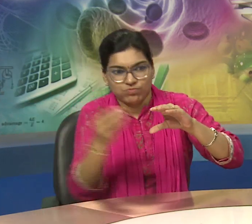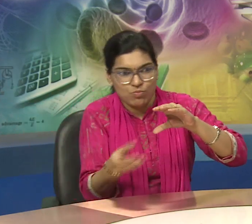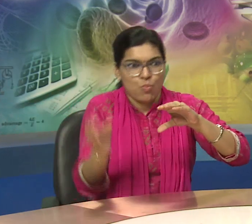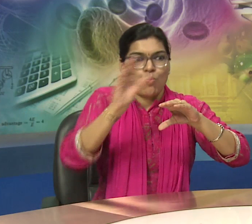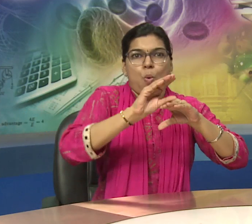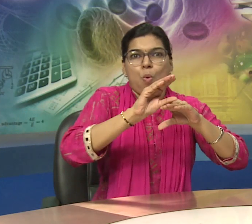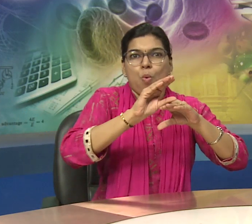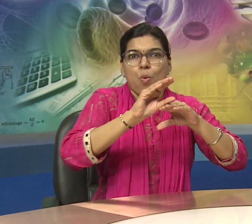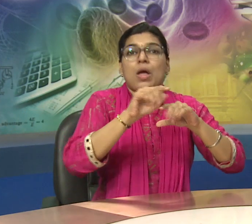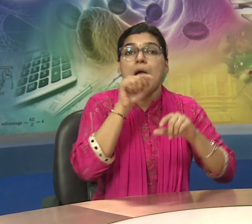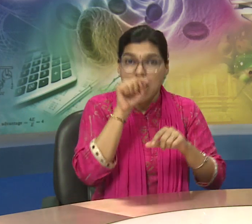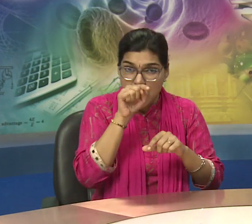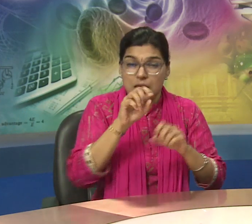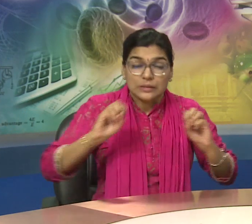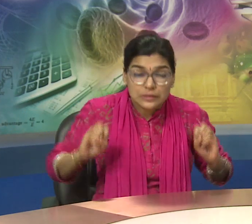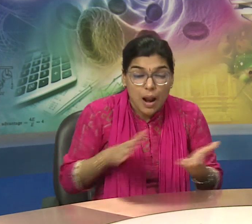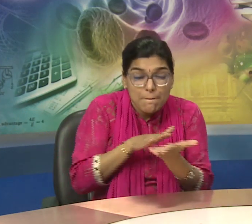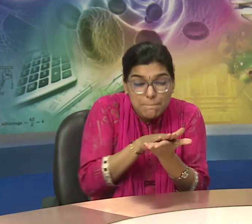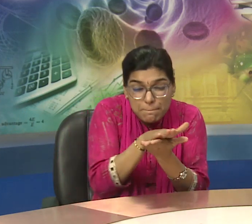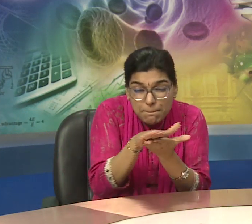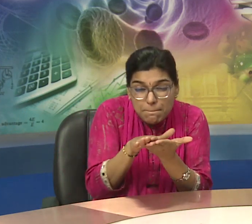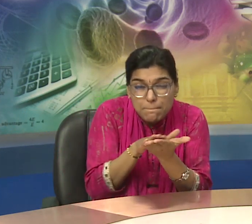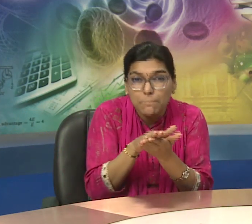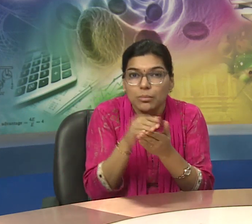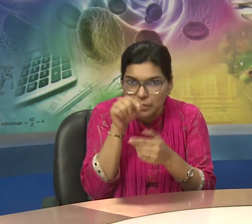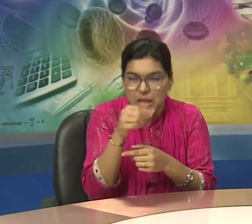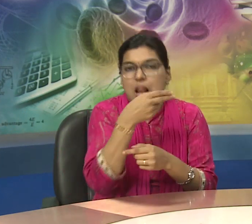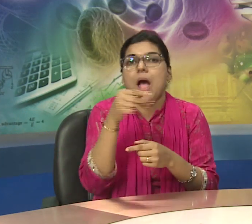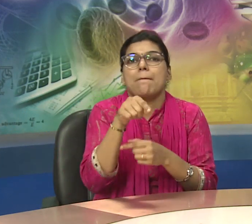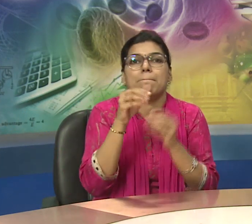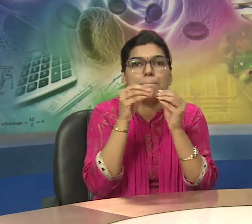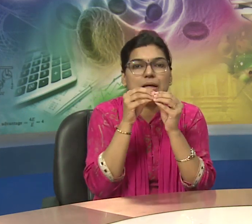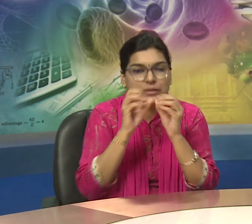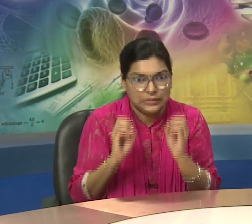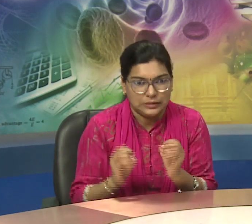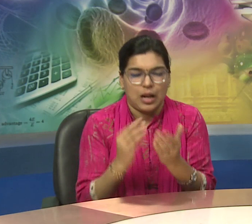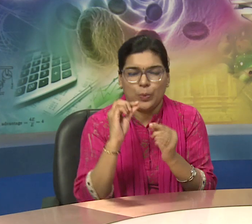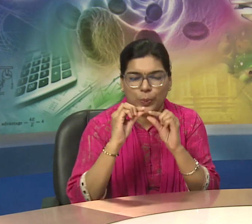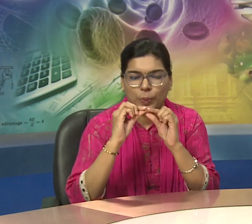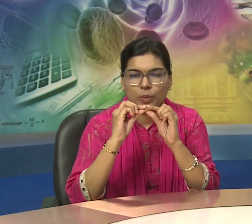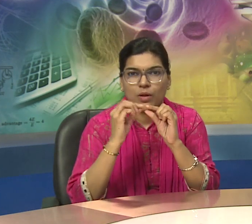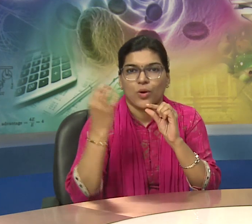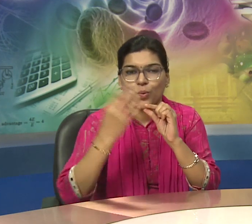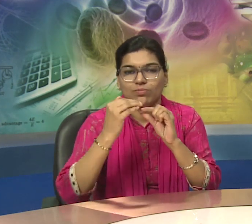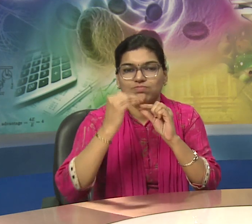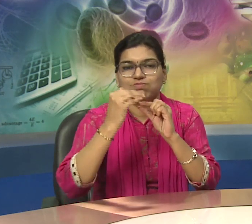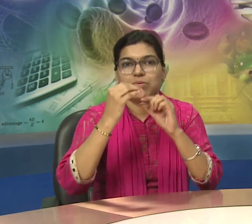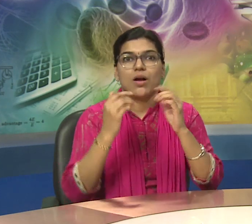so we sometimes add some memory to get extra space, because now technology is